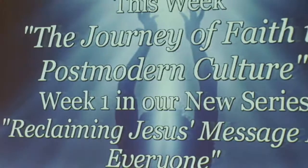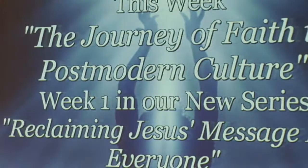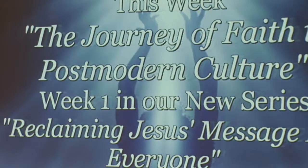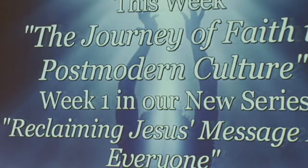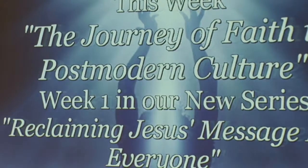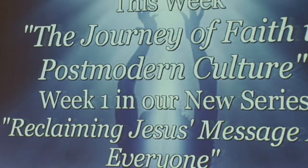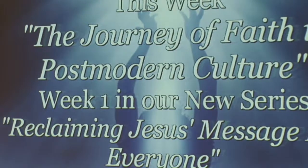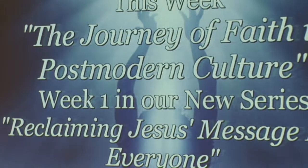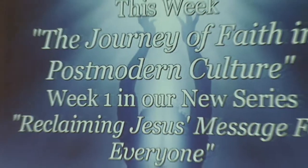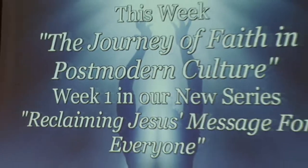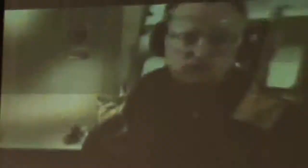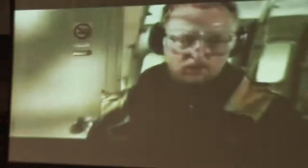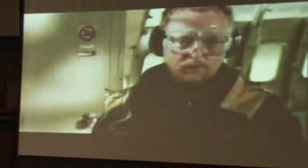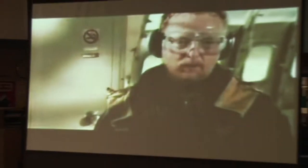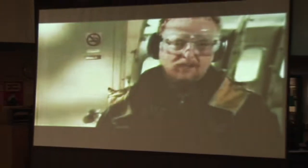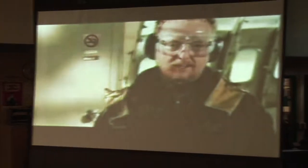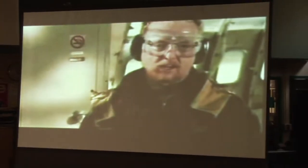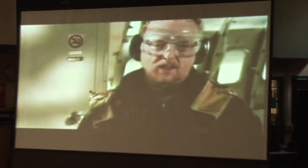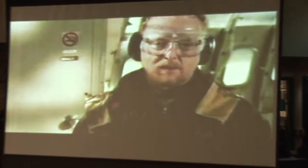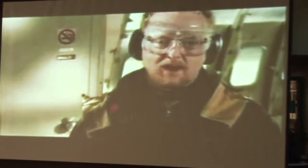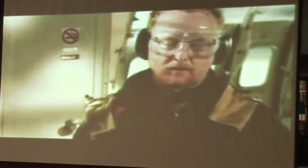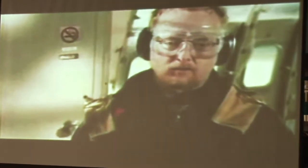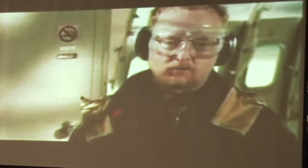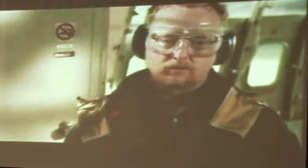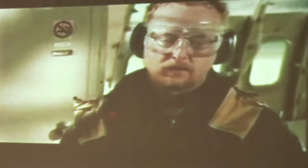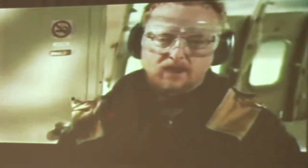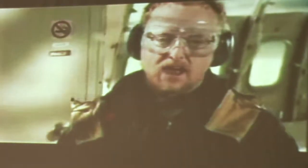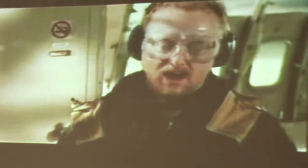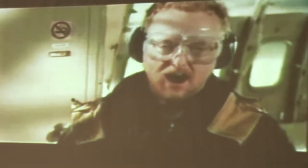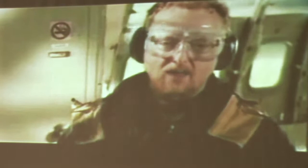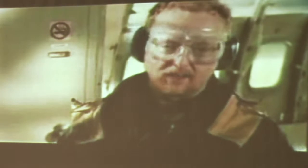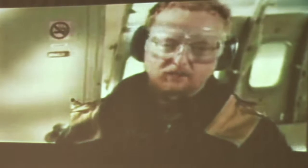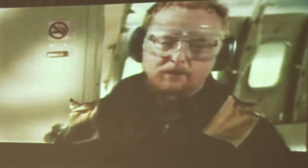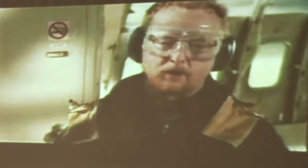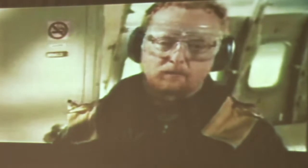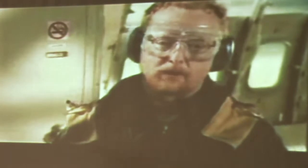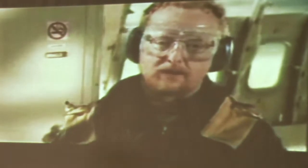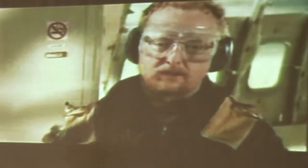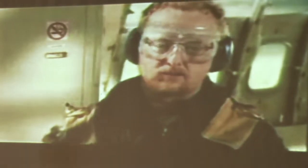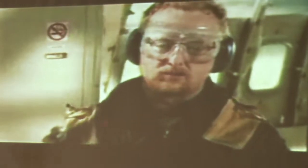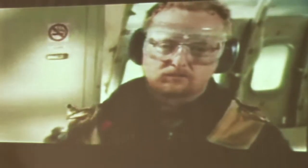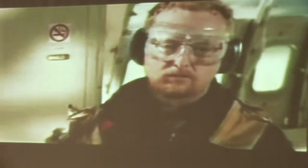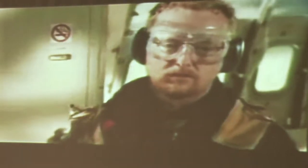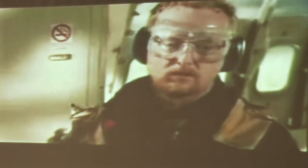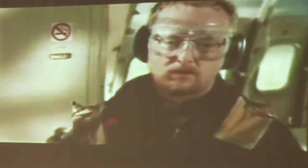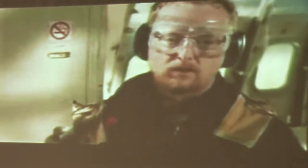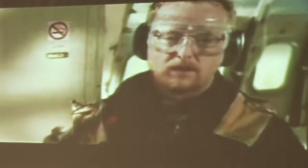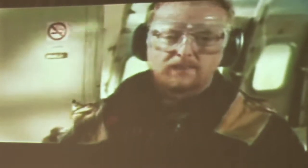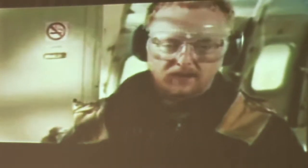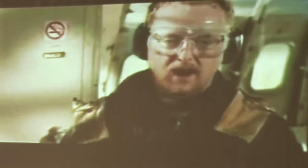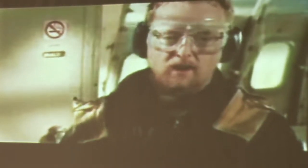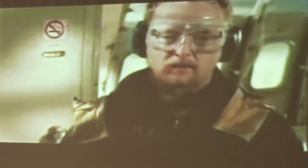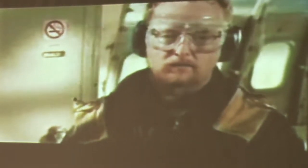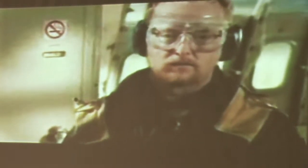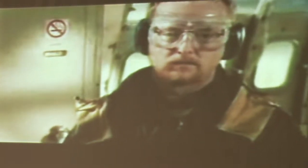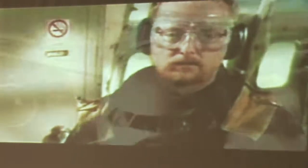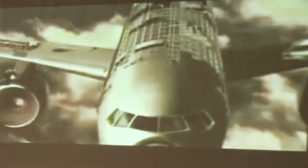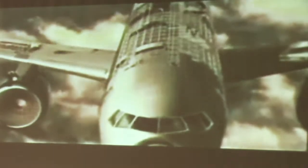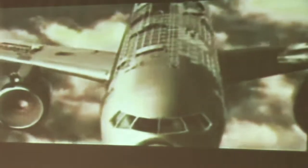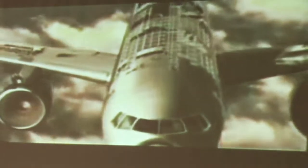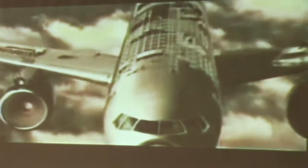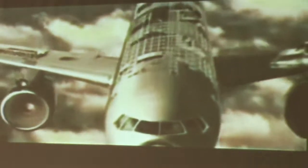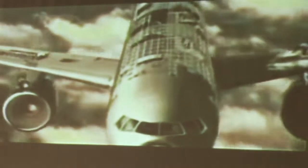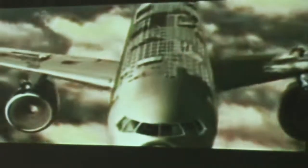Whoa, we lost it again. Some people like to climb mountains. I like to build planes in the air.